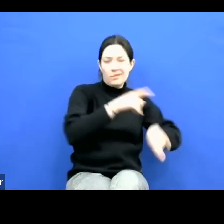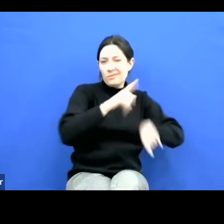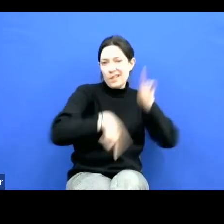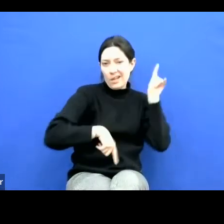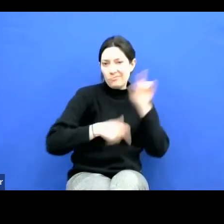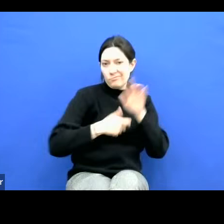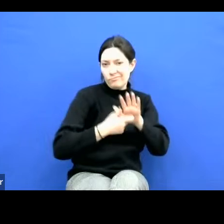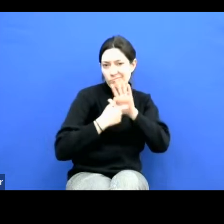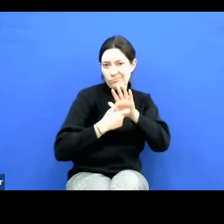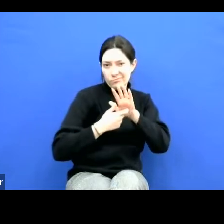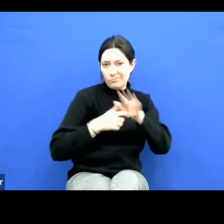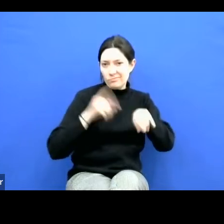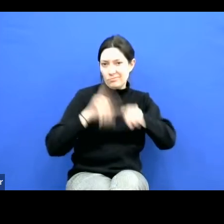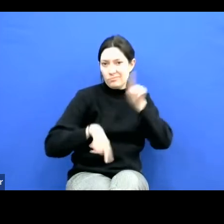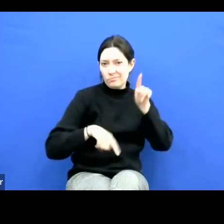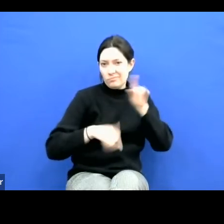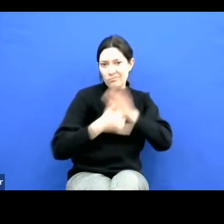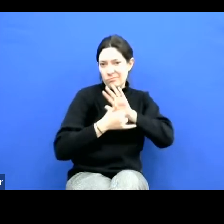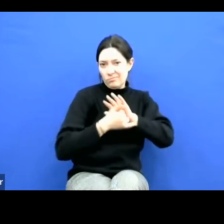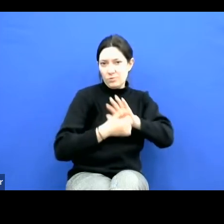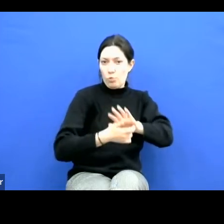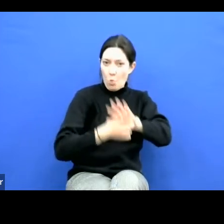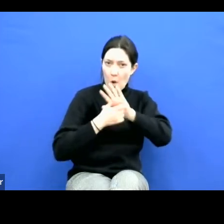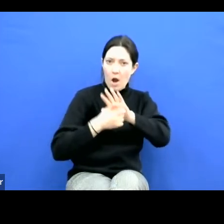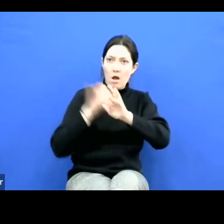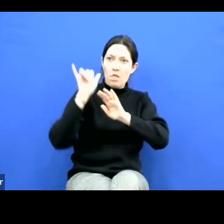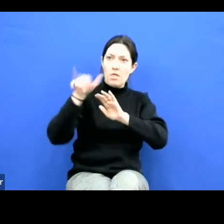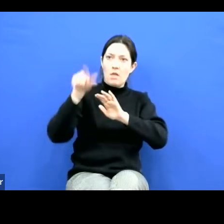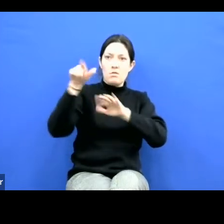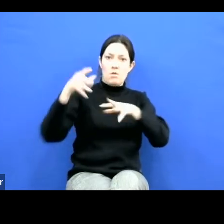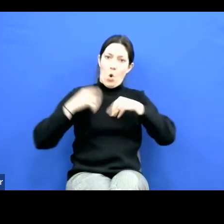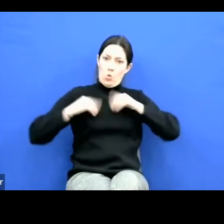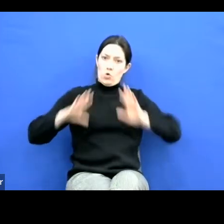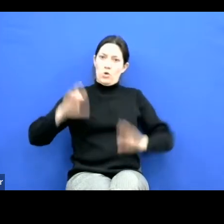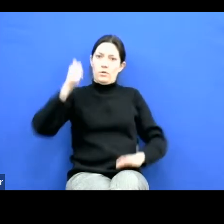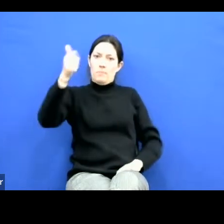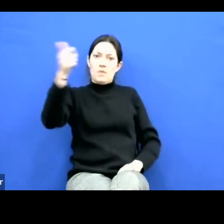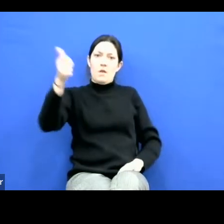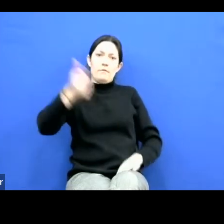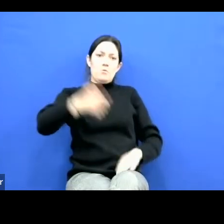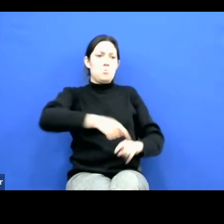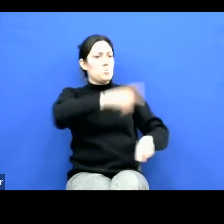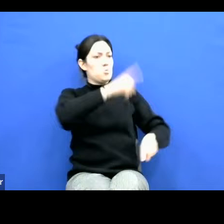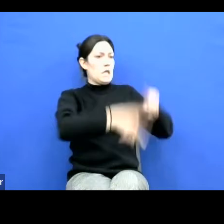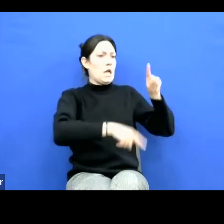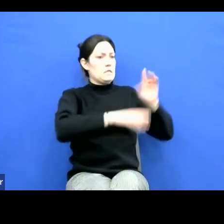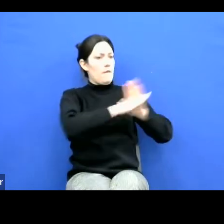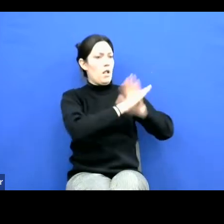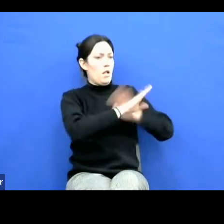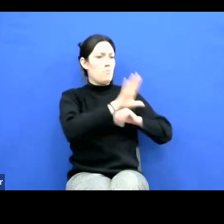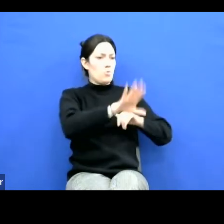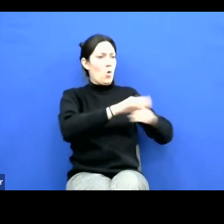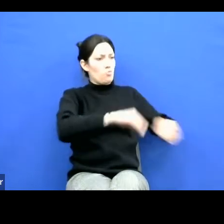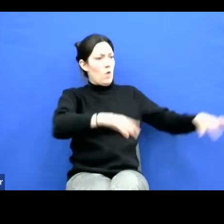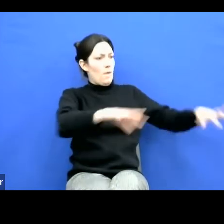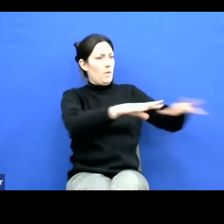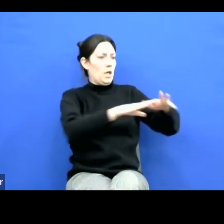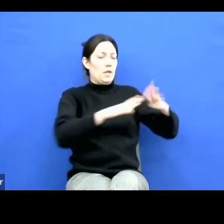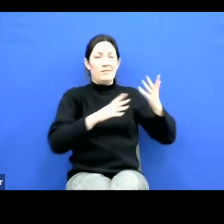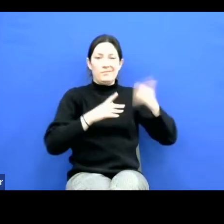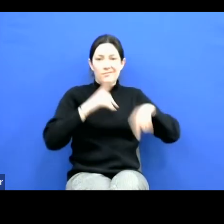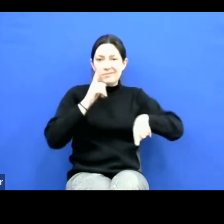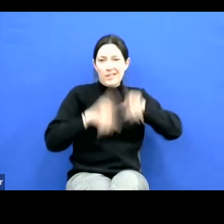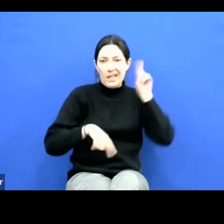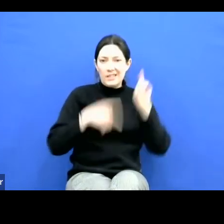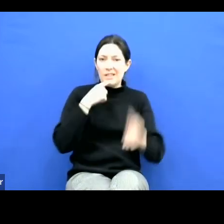can't require that the property owners are not allowed to develop their property within the laws